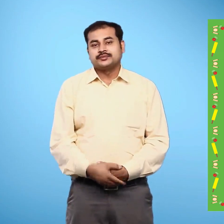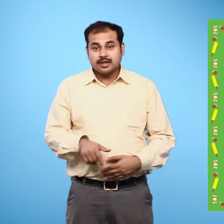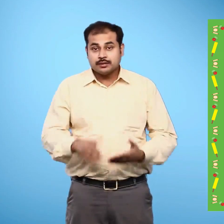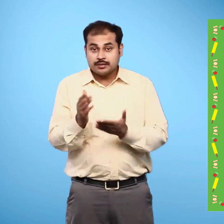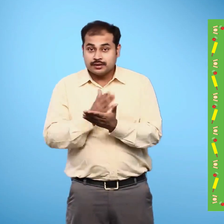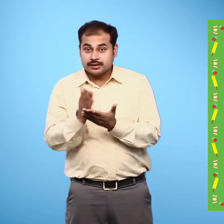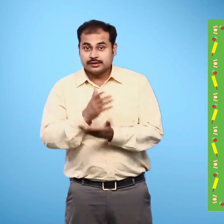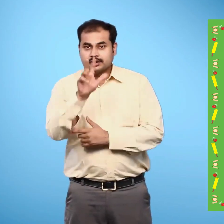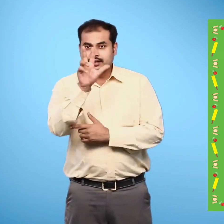Page 8.